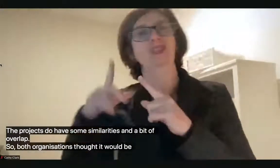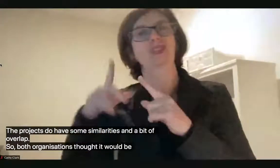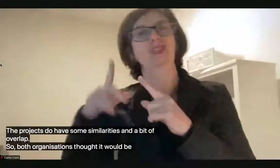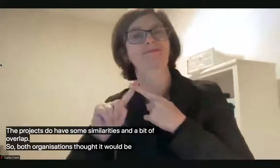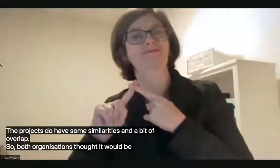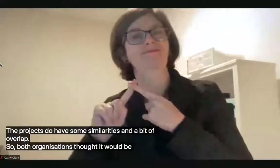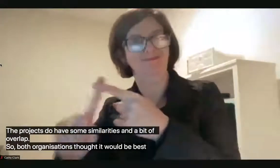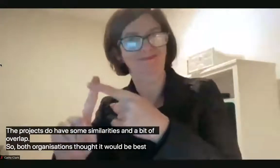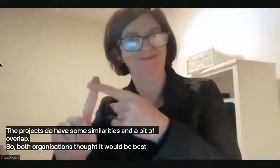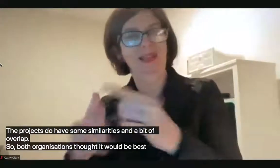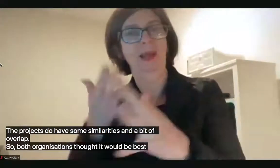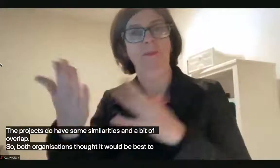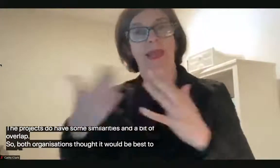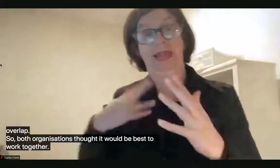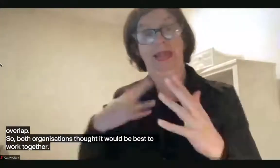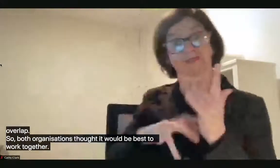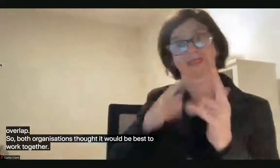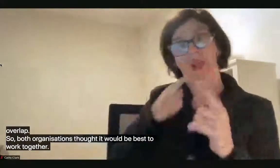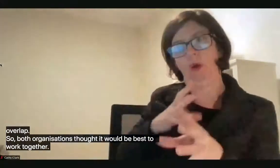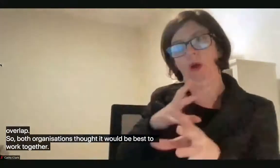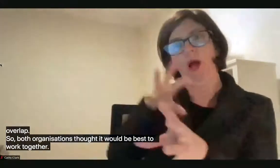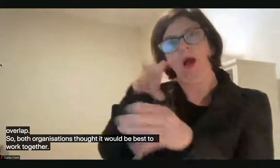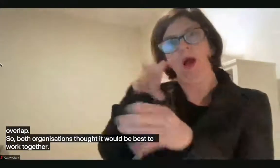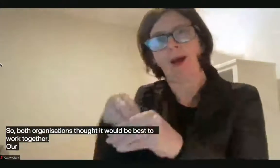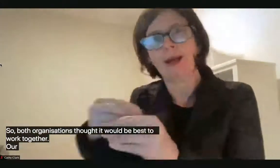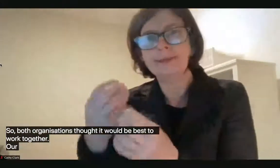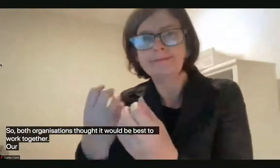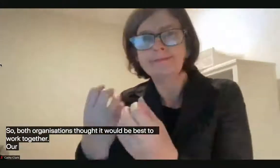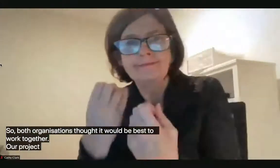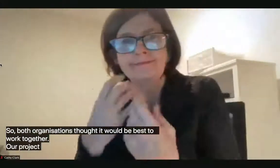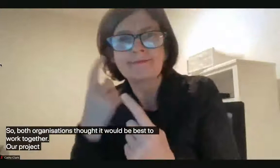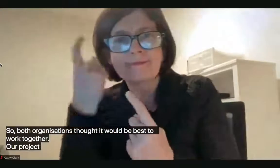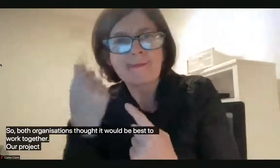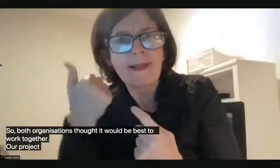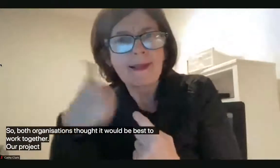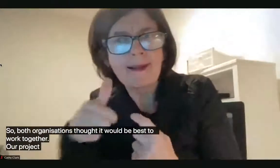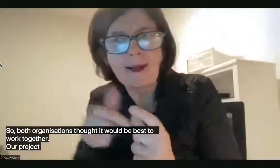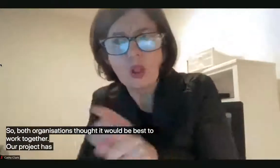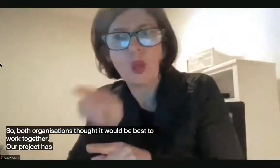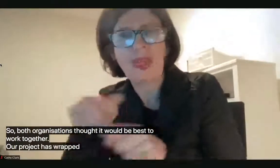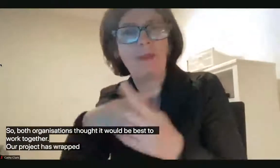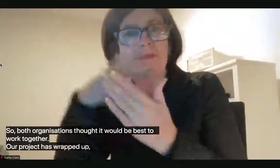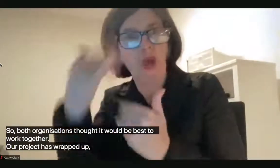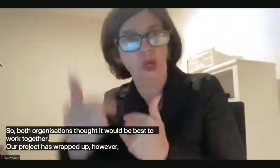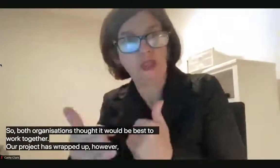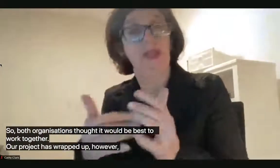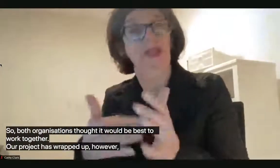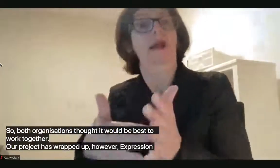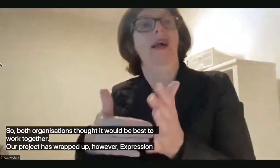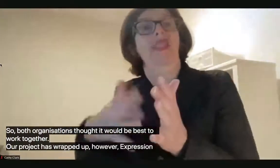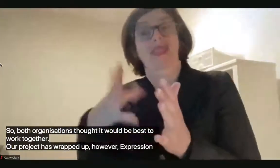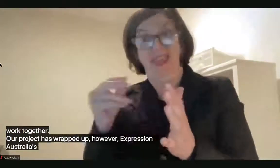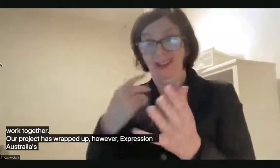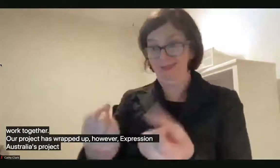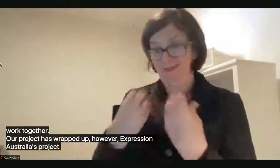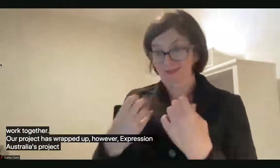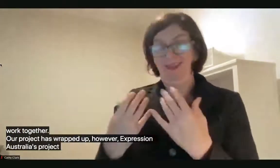Our project has wrapped up, however, Expression Australia's project is continuing, so there's plenty of opportunity to provide